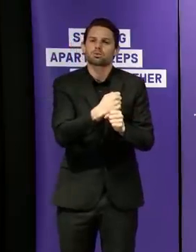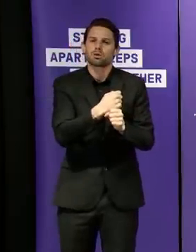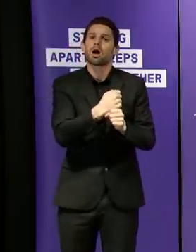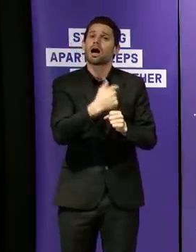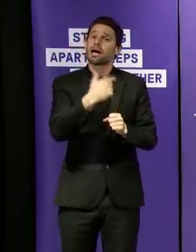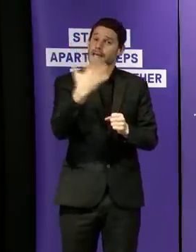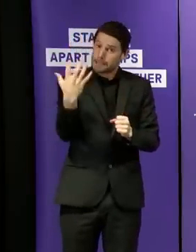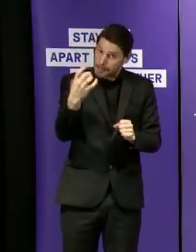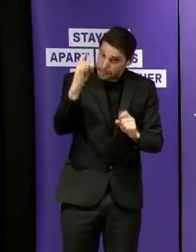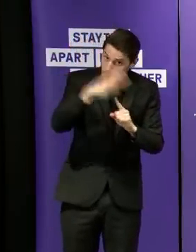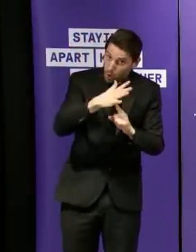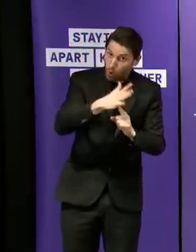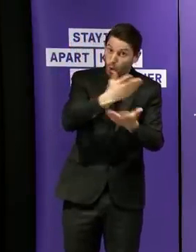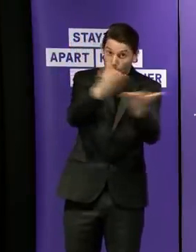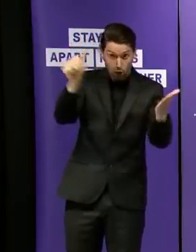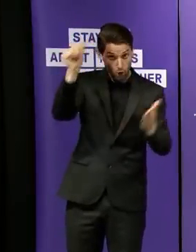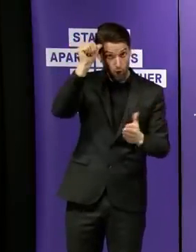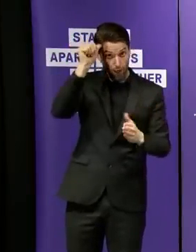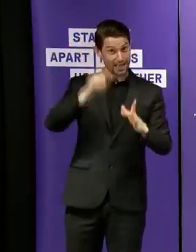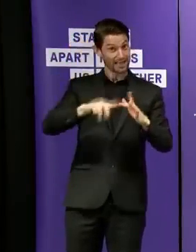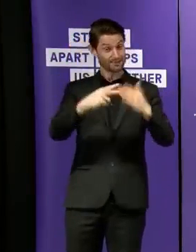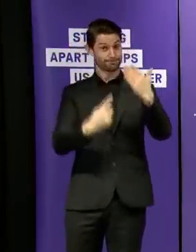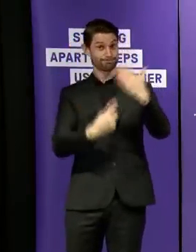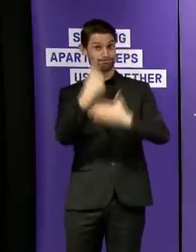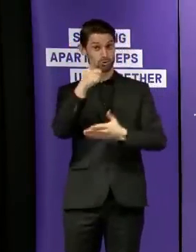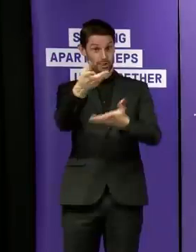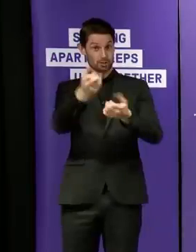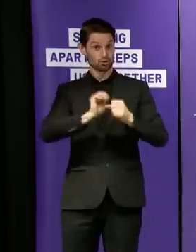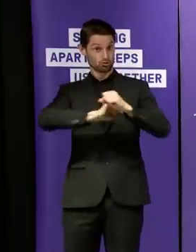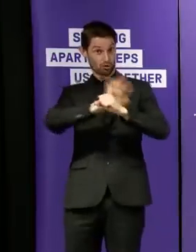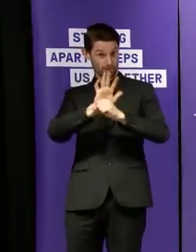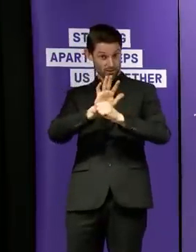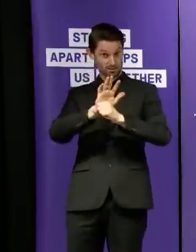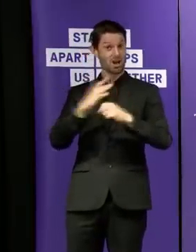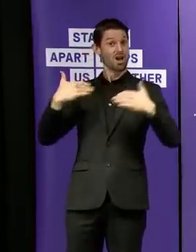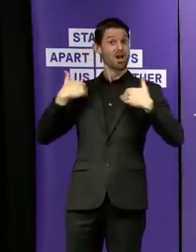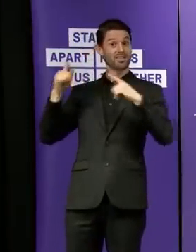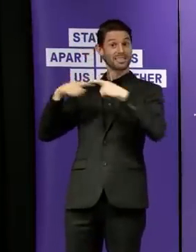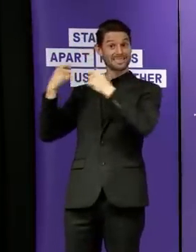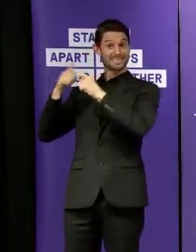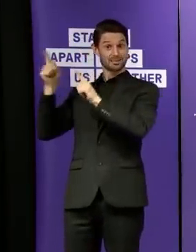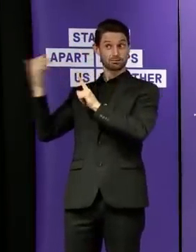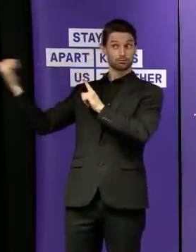but time is everything. We've also seen some people who, for whatever reason, they haven't given us the